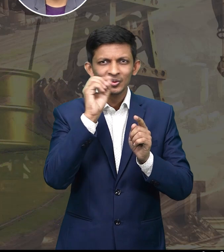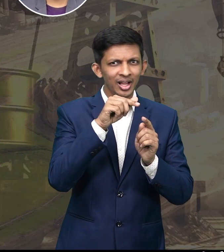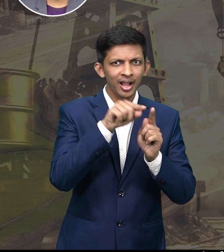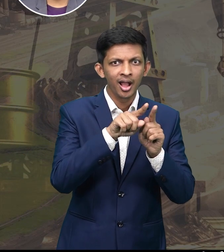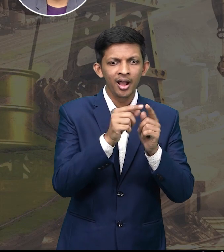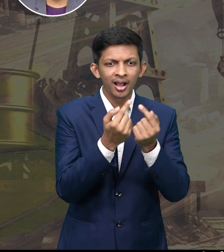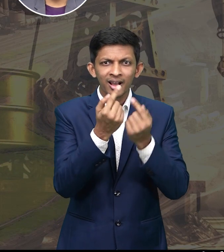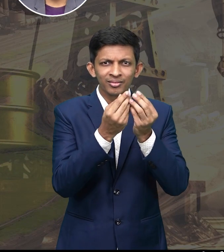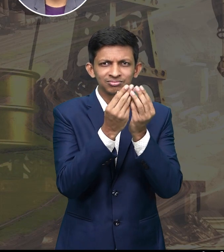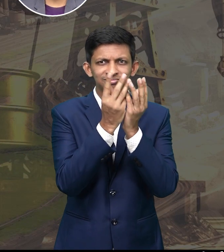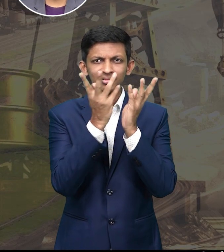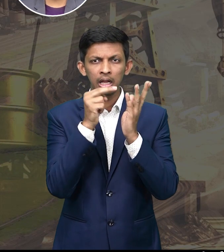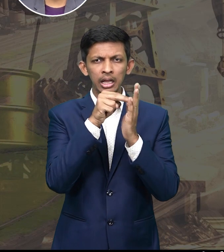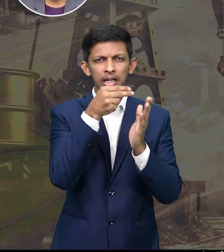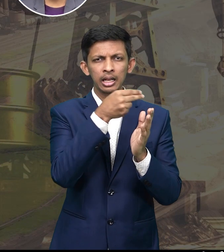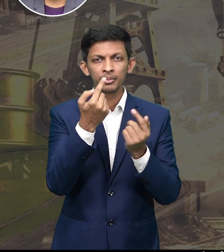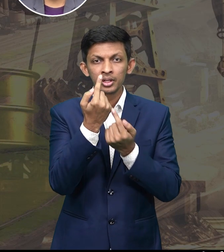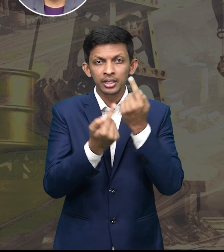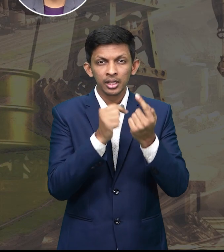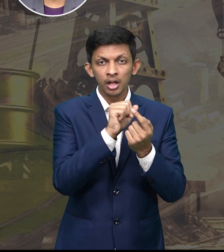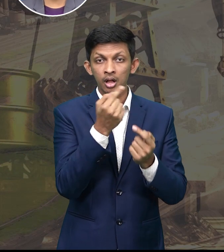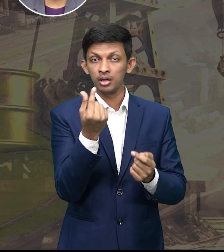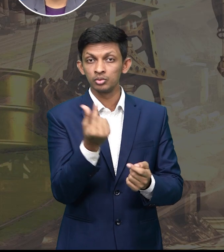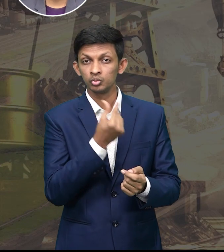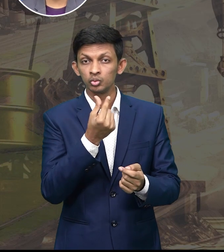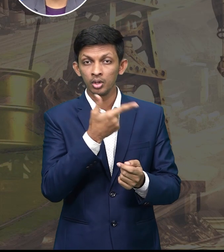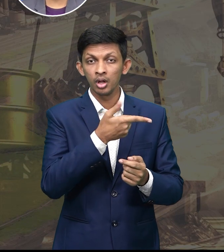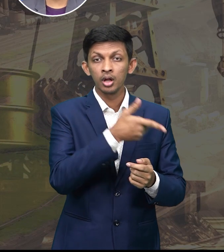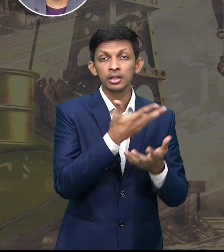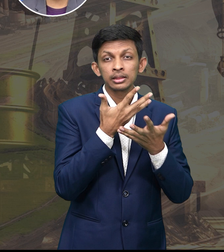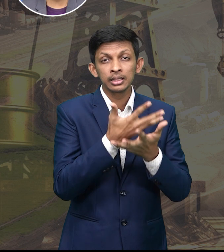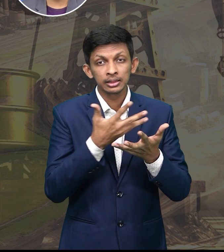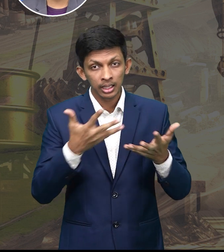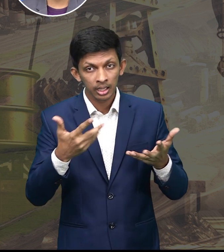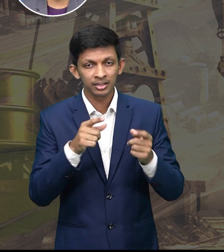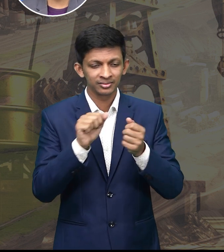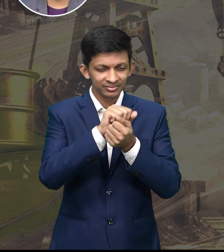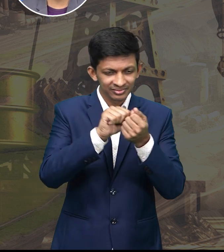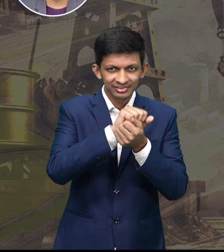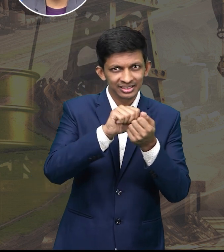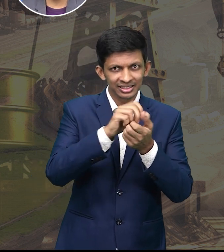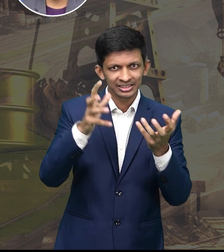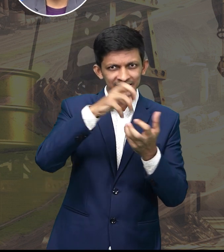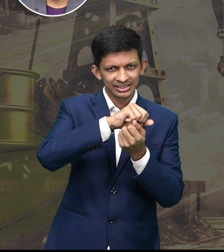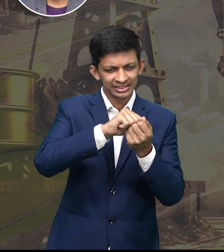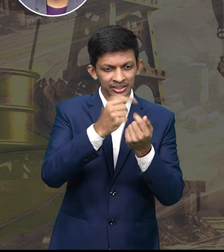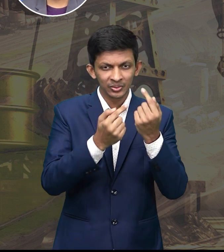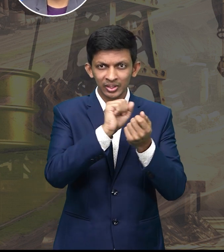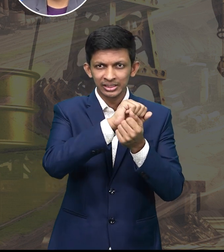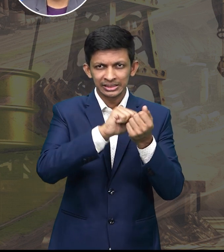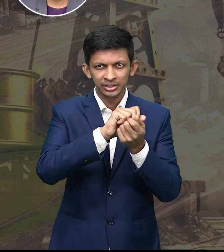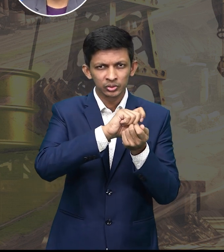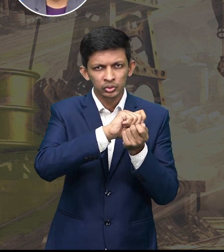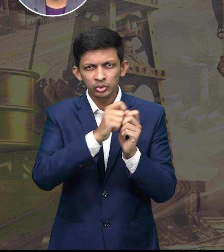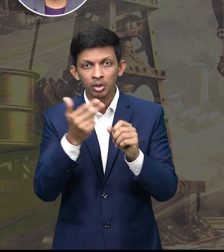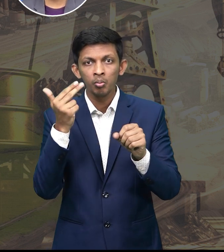Seeds from the Jatropha crocus plant are used for the production of biofuel, a